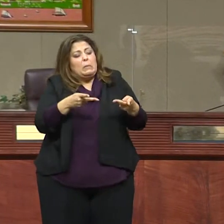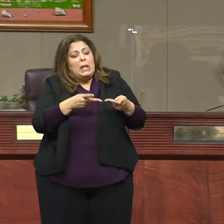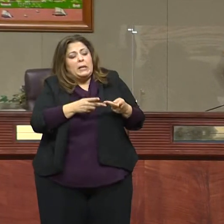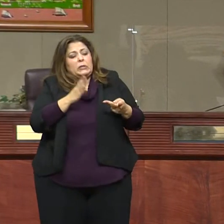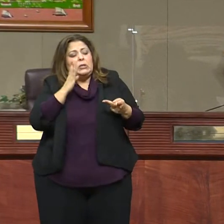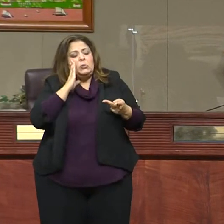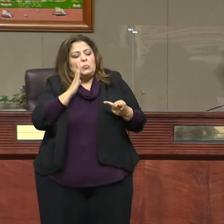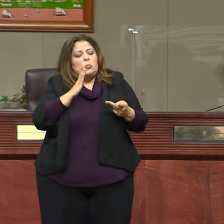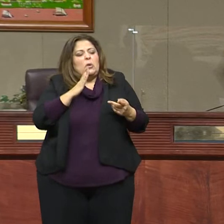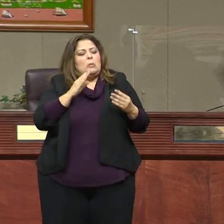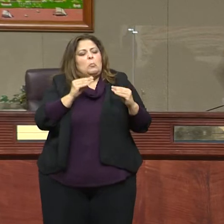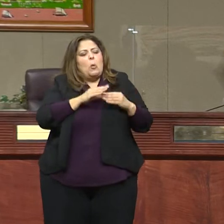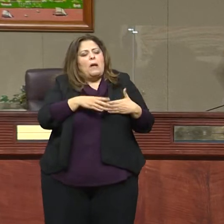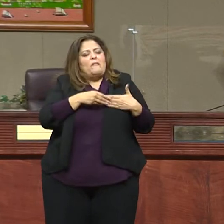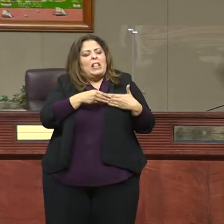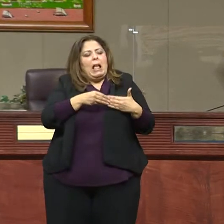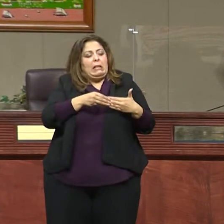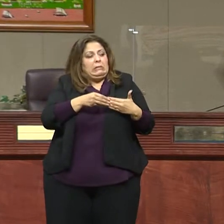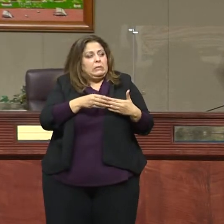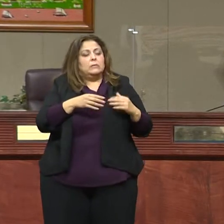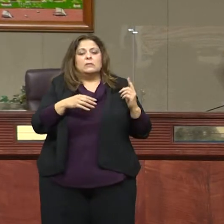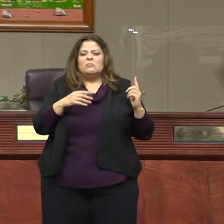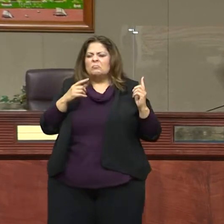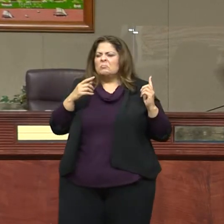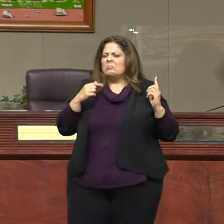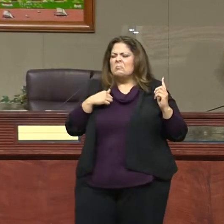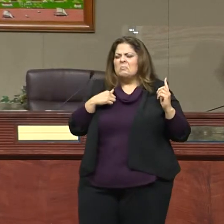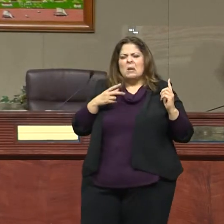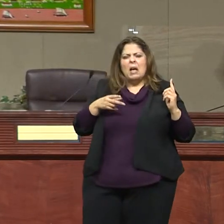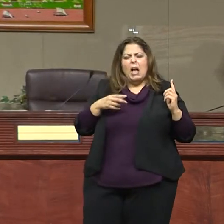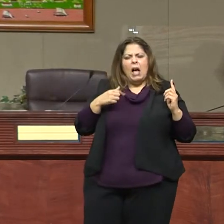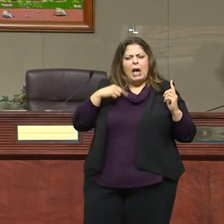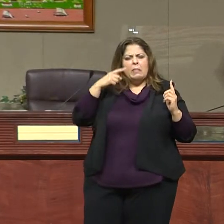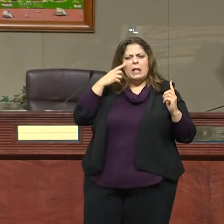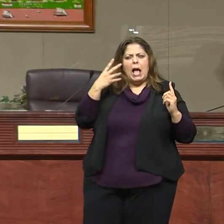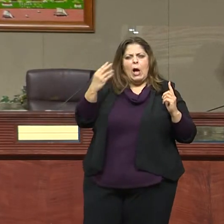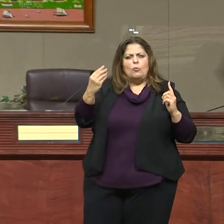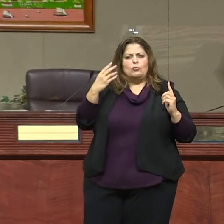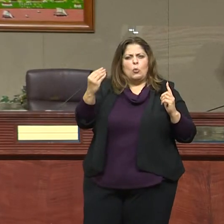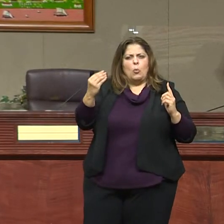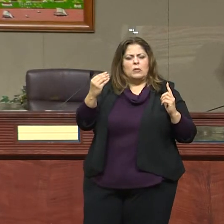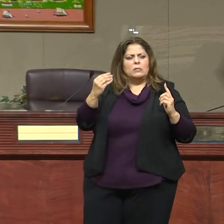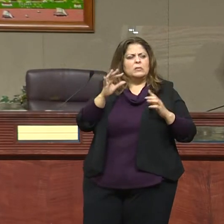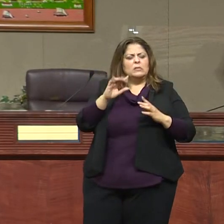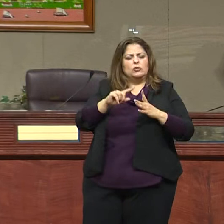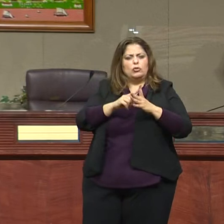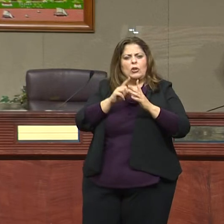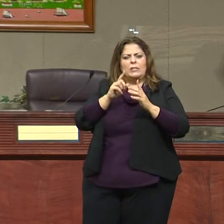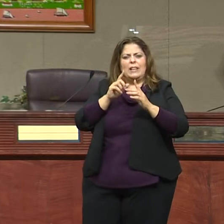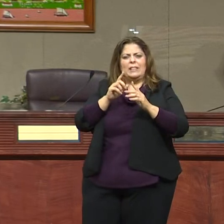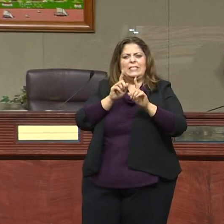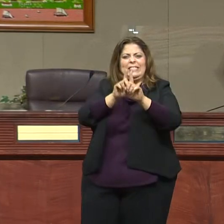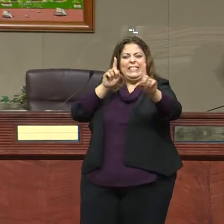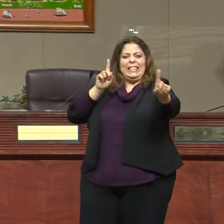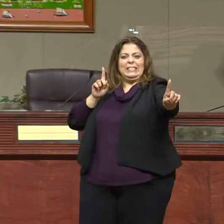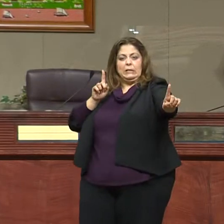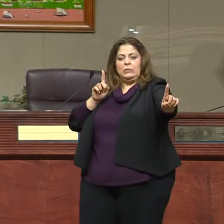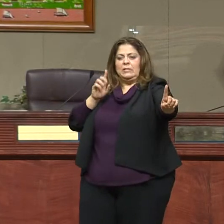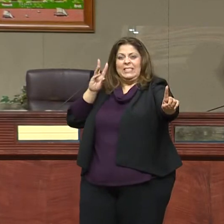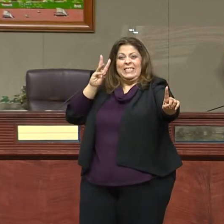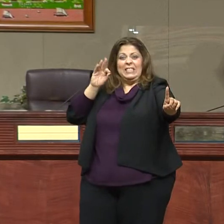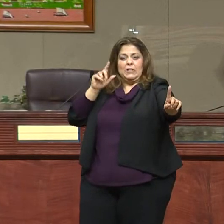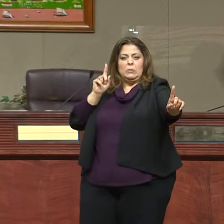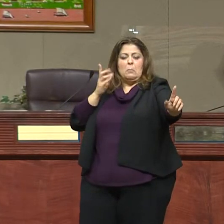we likely will be able to reduce the distance requirements for people outdoors and perhaps